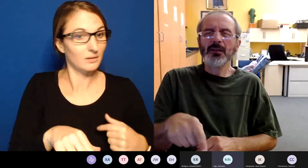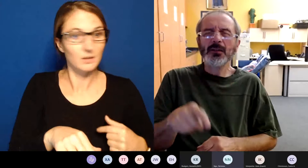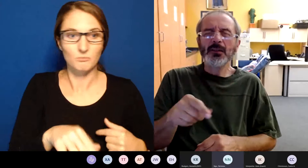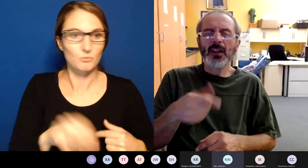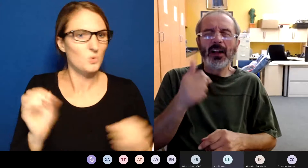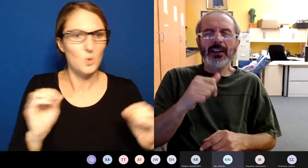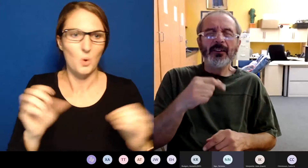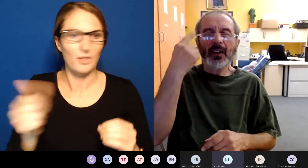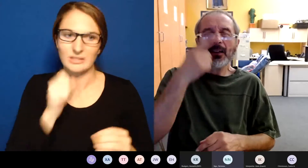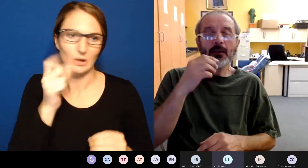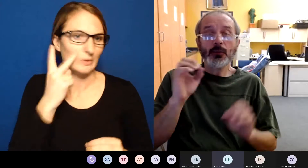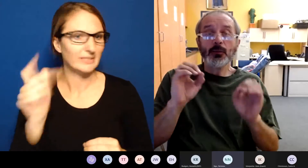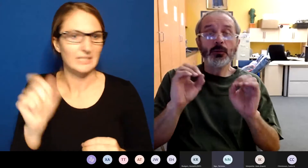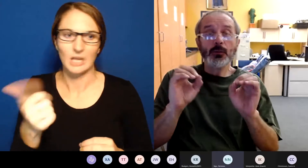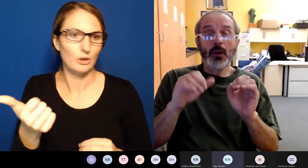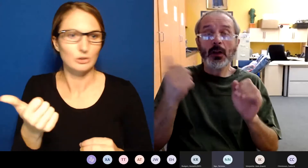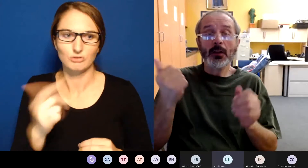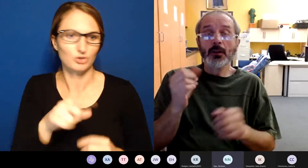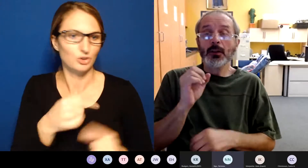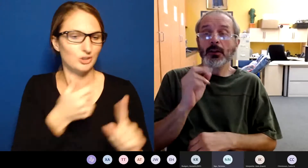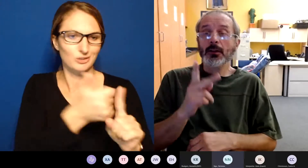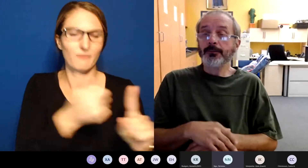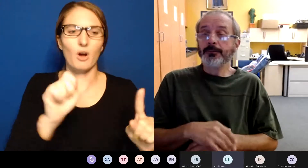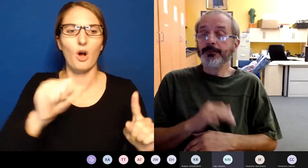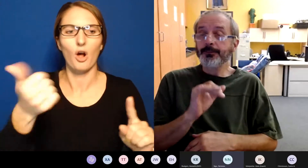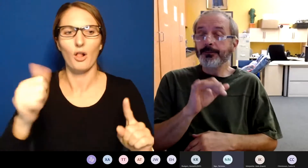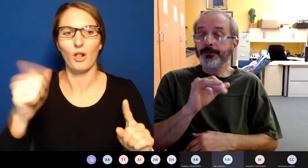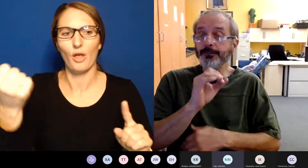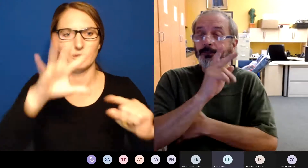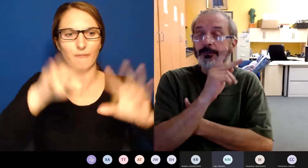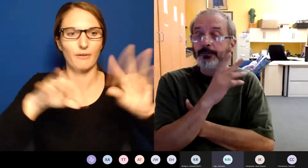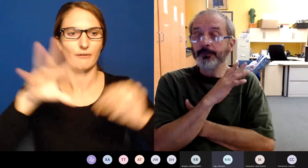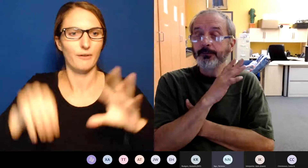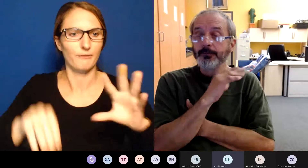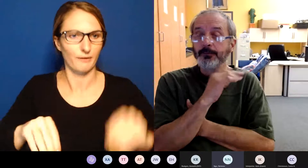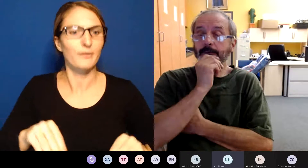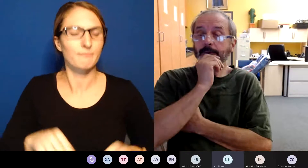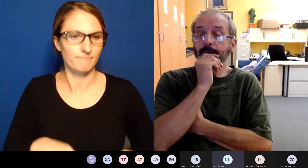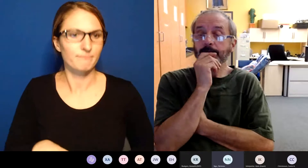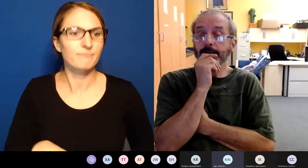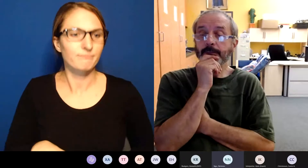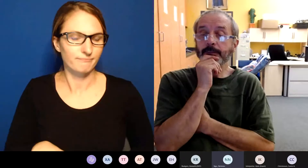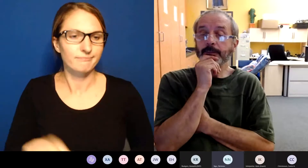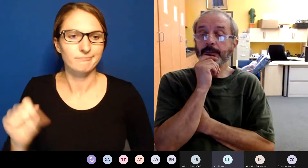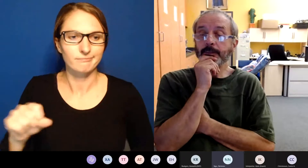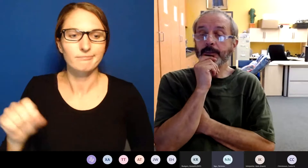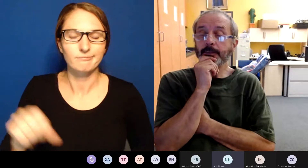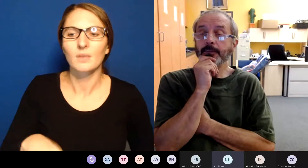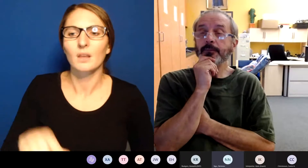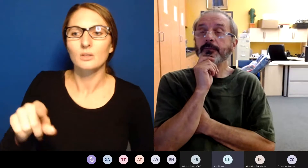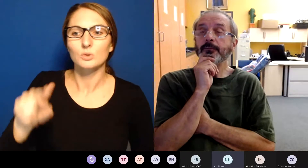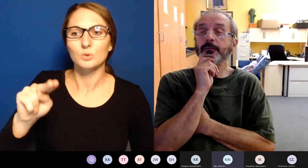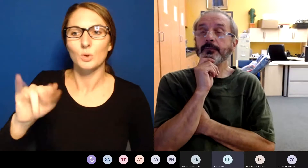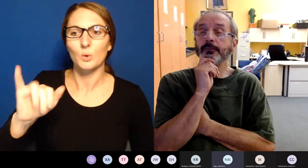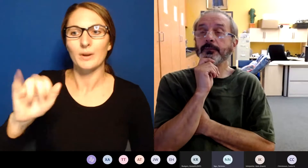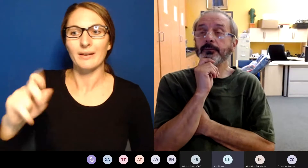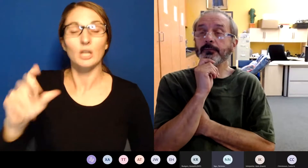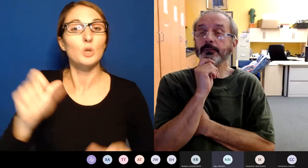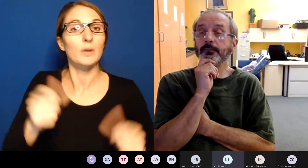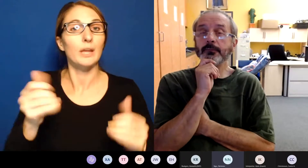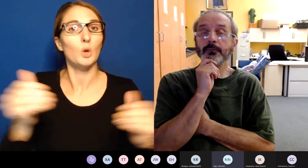So this is Nick. What we could do is spotlight both interpreters. And